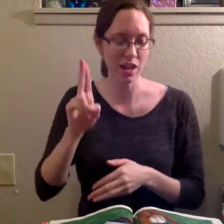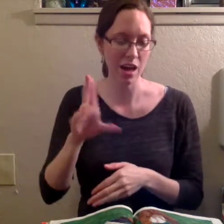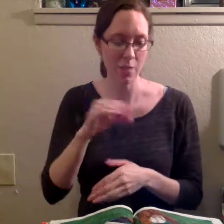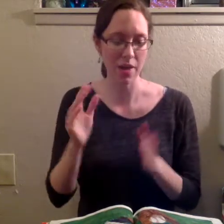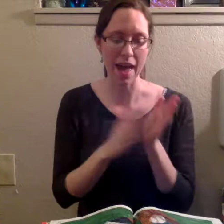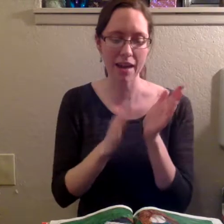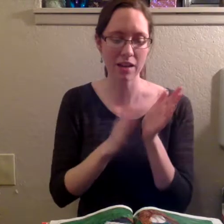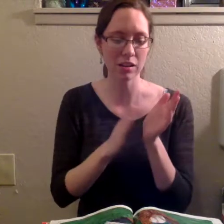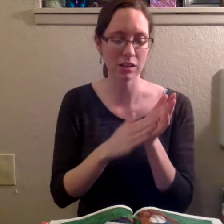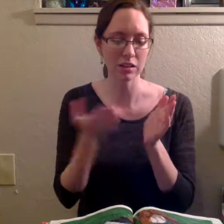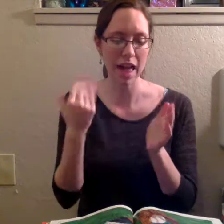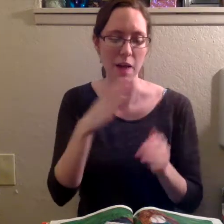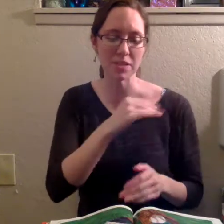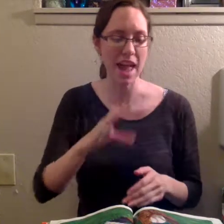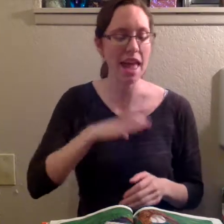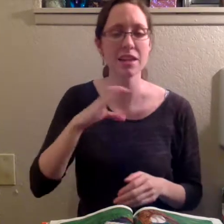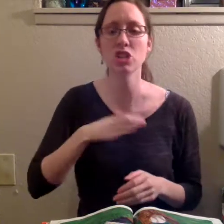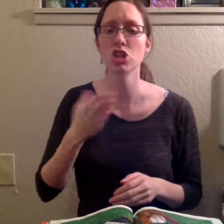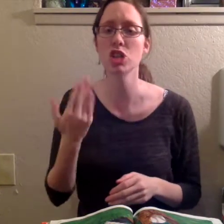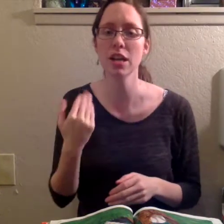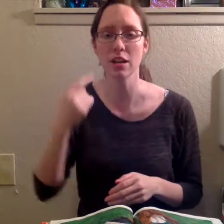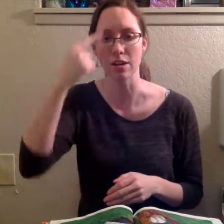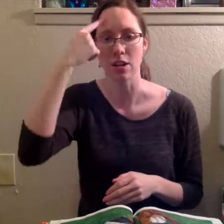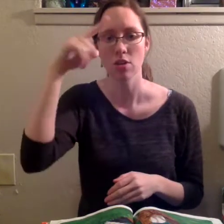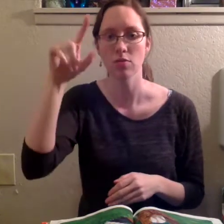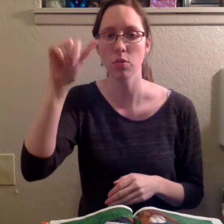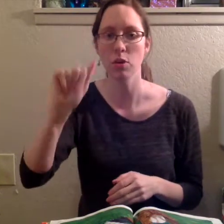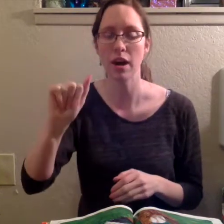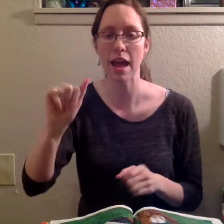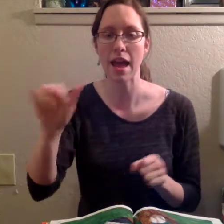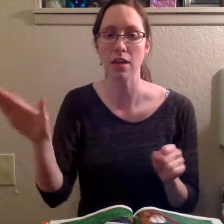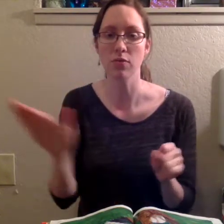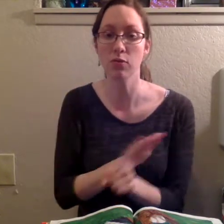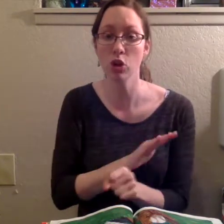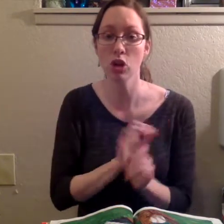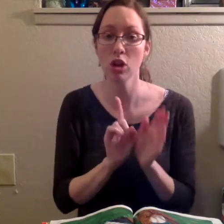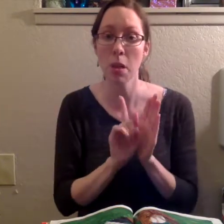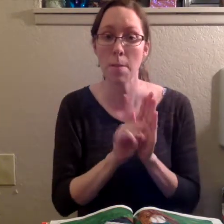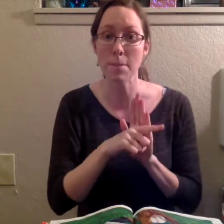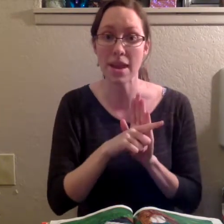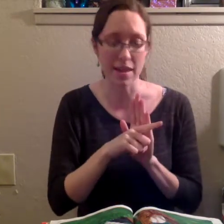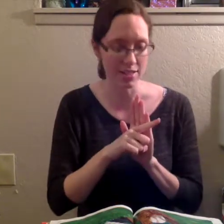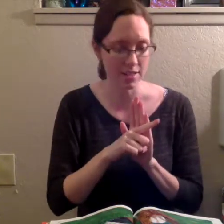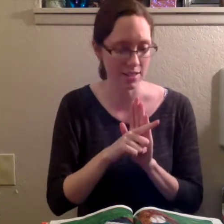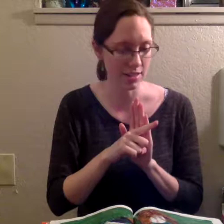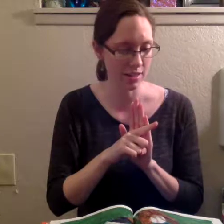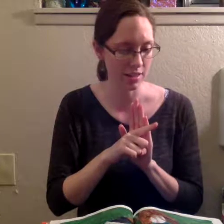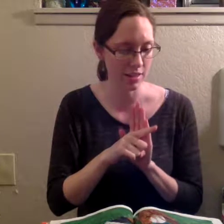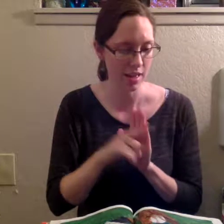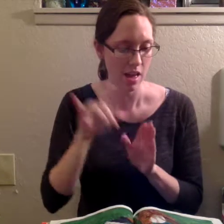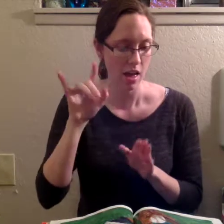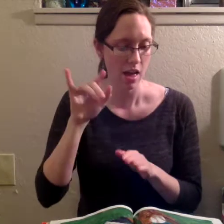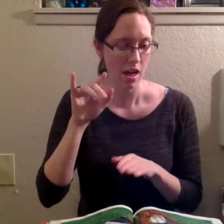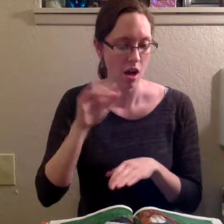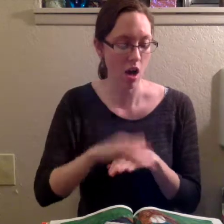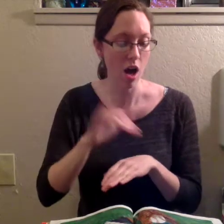up and clapped and cheered for a full minute. On